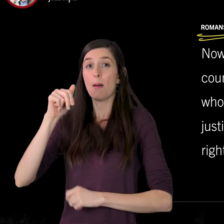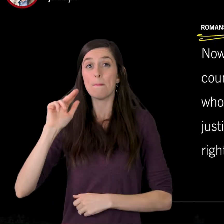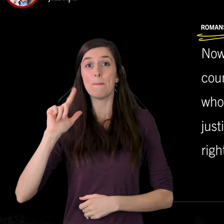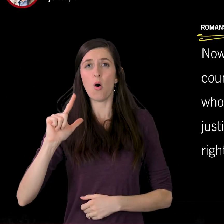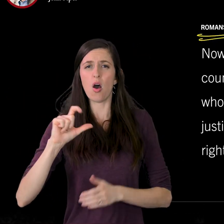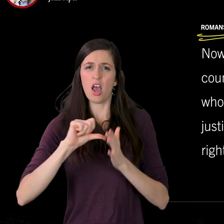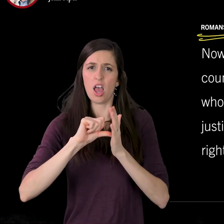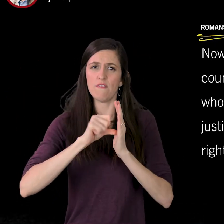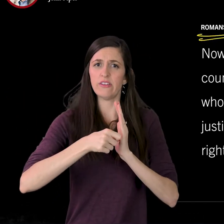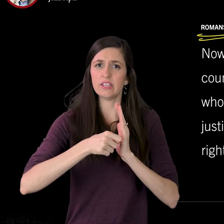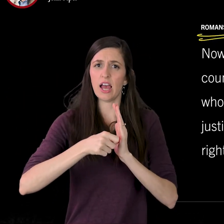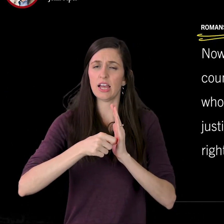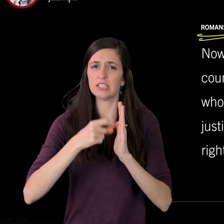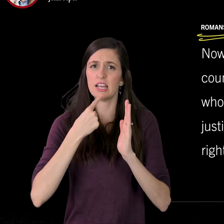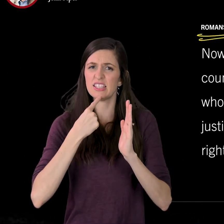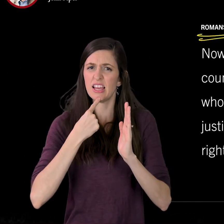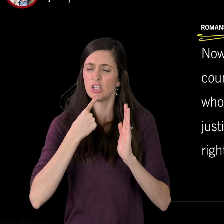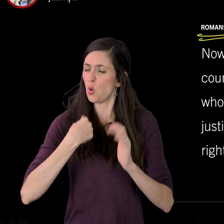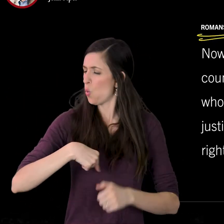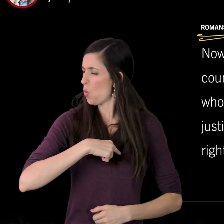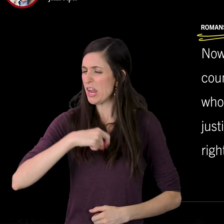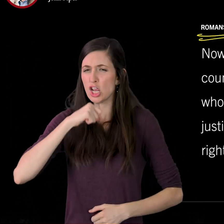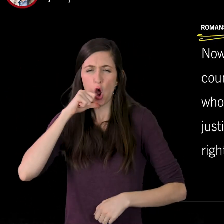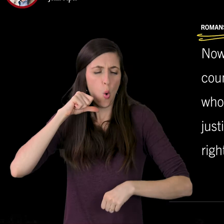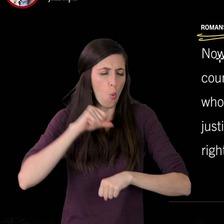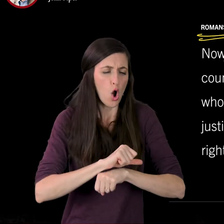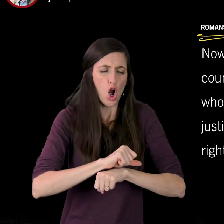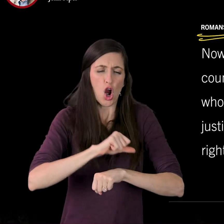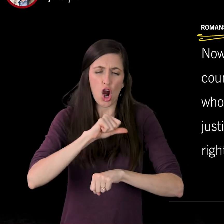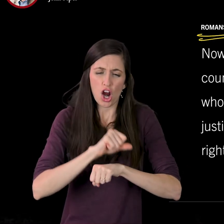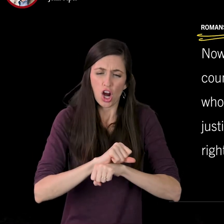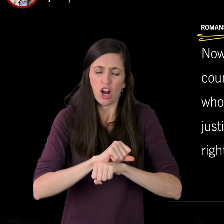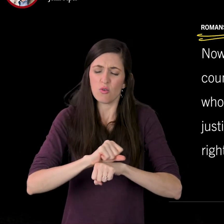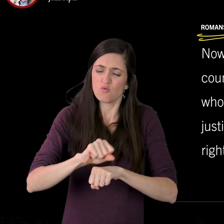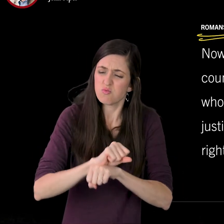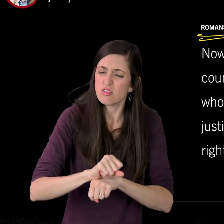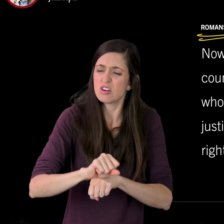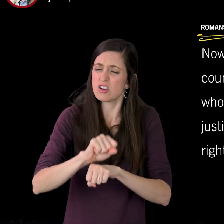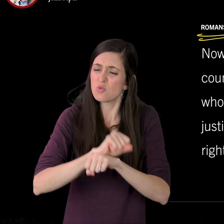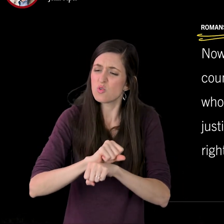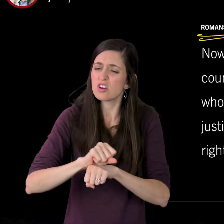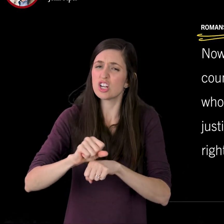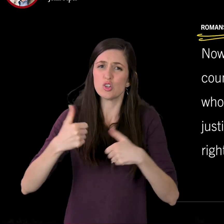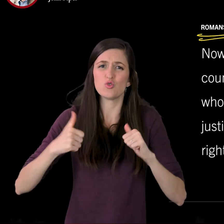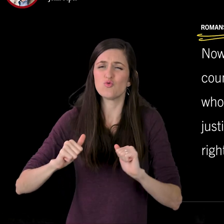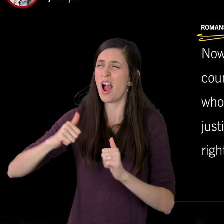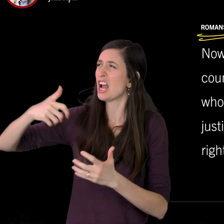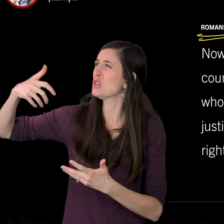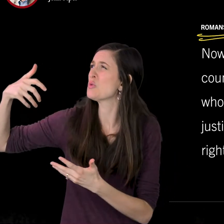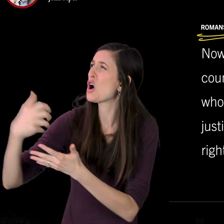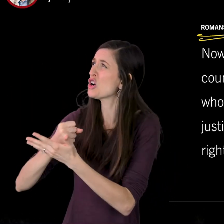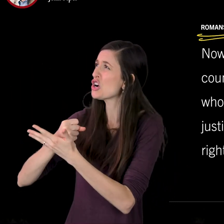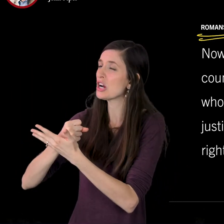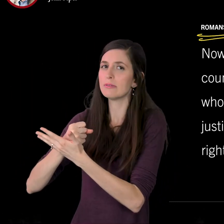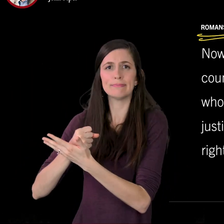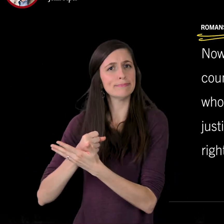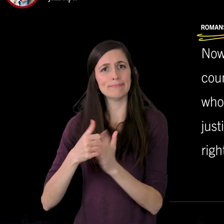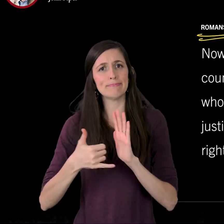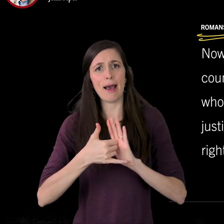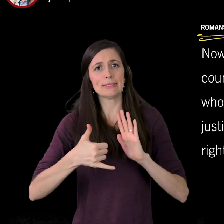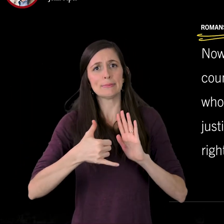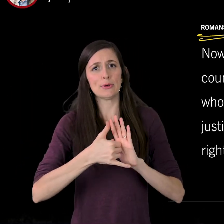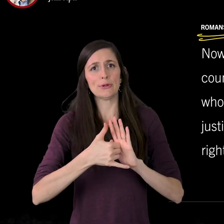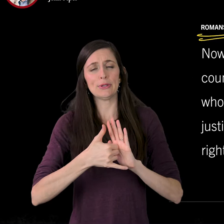amazing way to stress that we don't work for it now to the one who works his wages